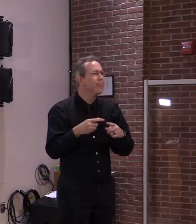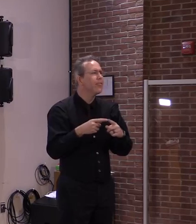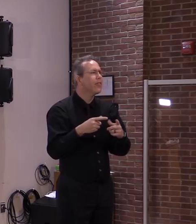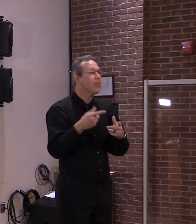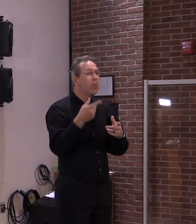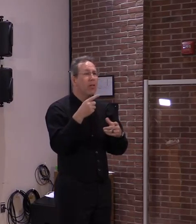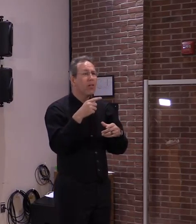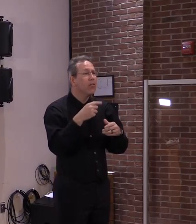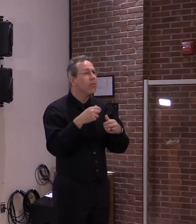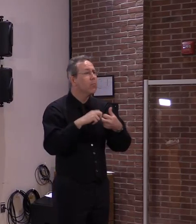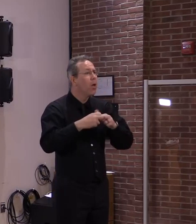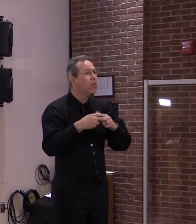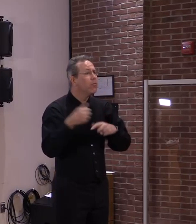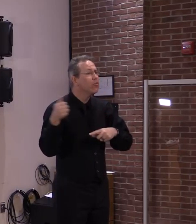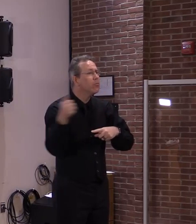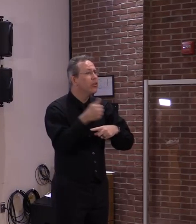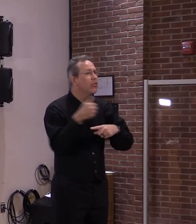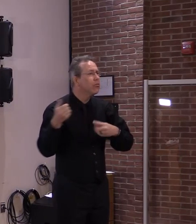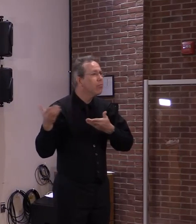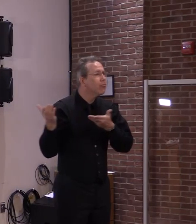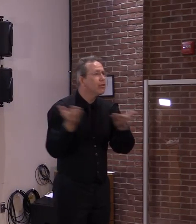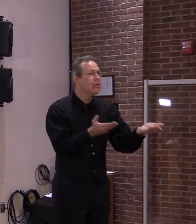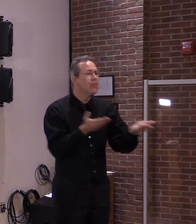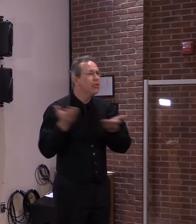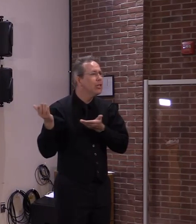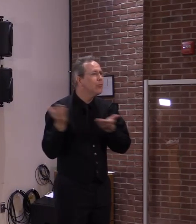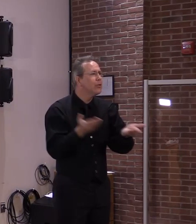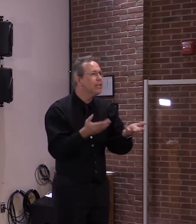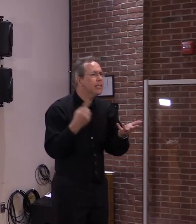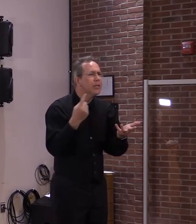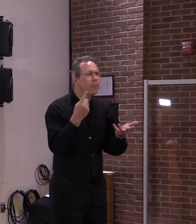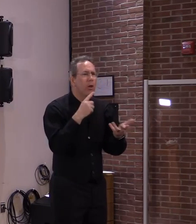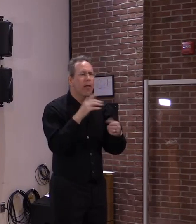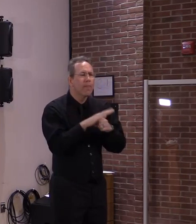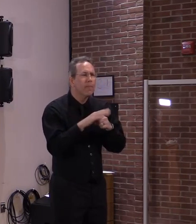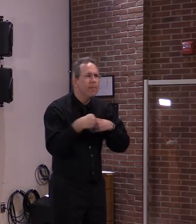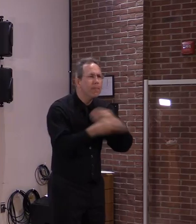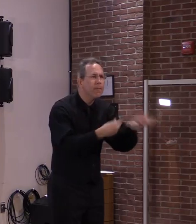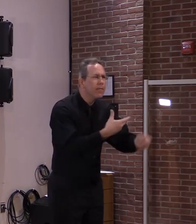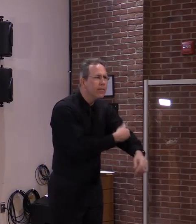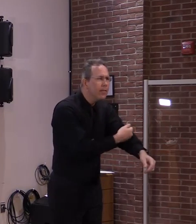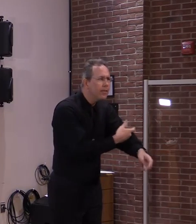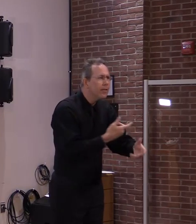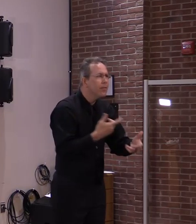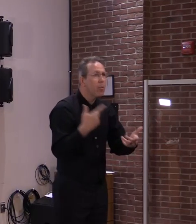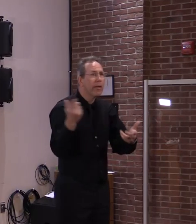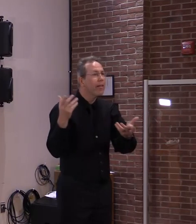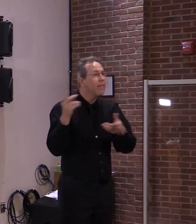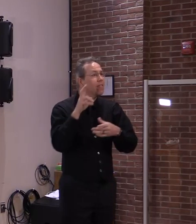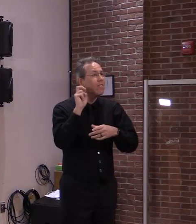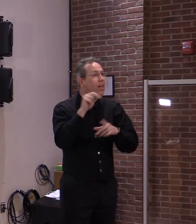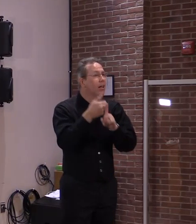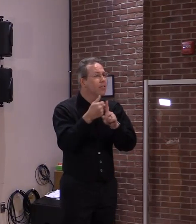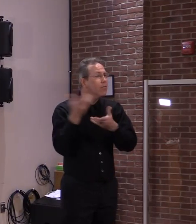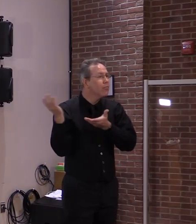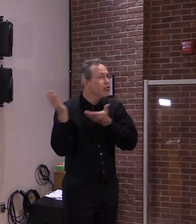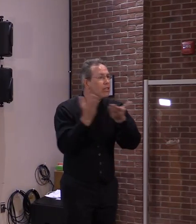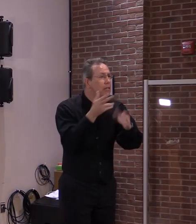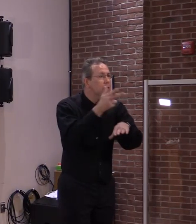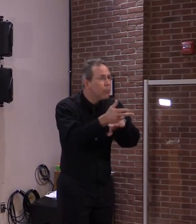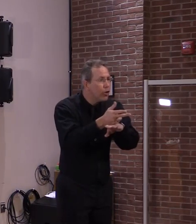out the details on that now. But Essex County is at 13.9%. of the